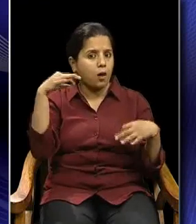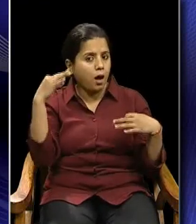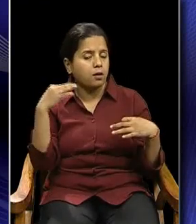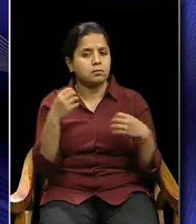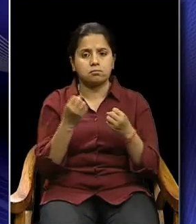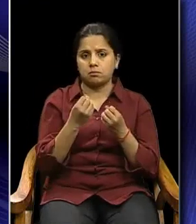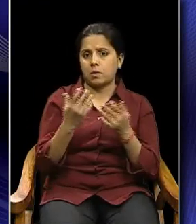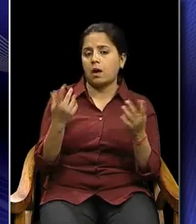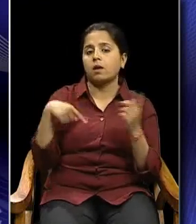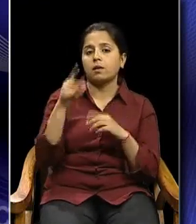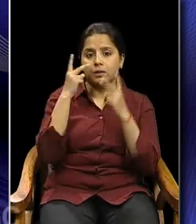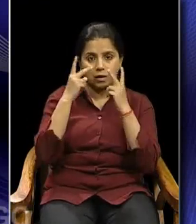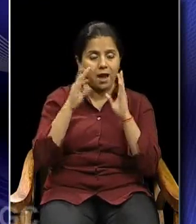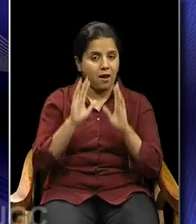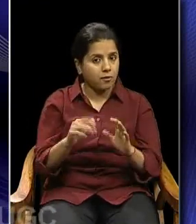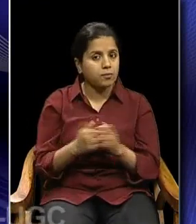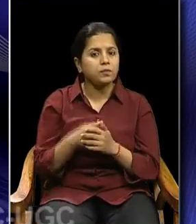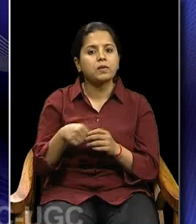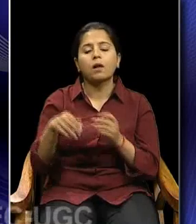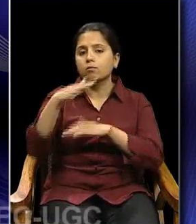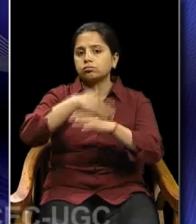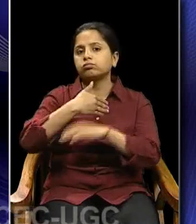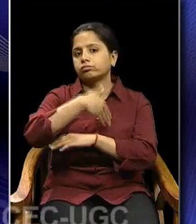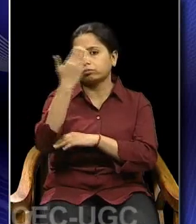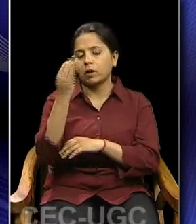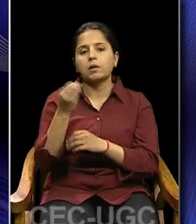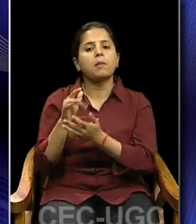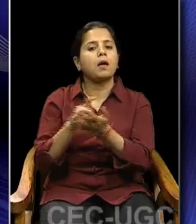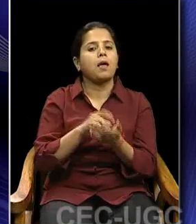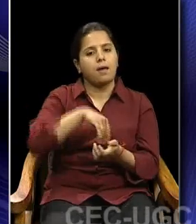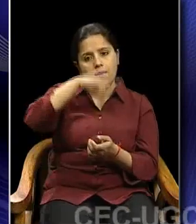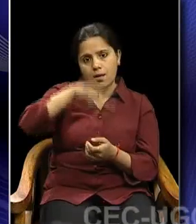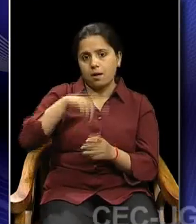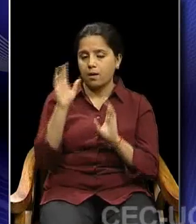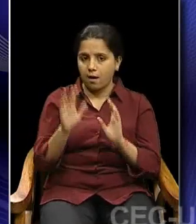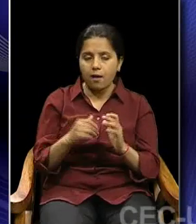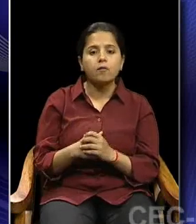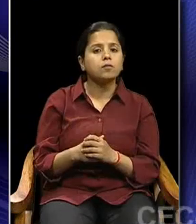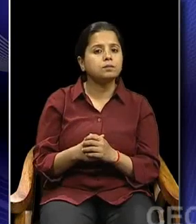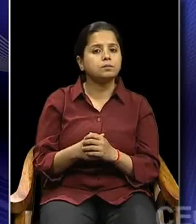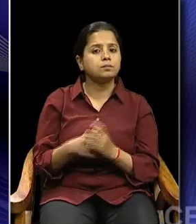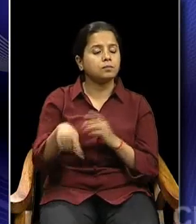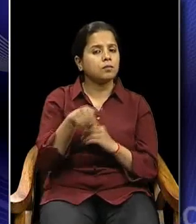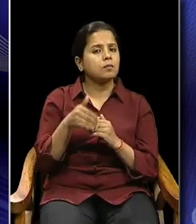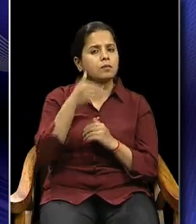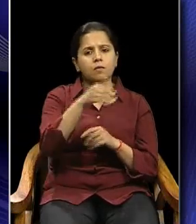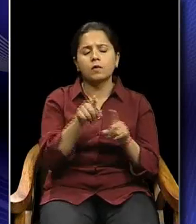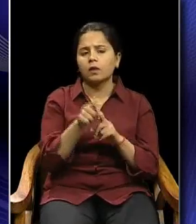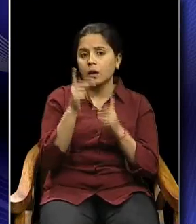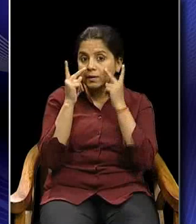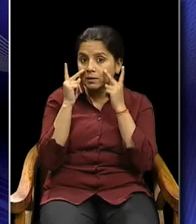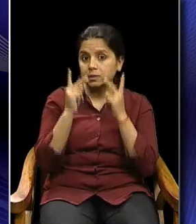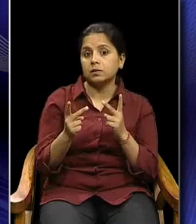also being in a way organized in different parts of India, and they are in a way also seen to